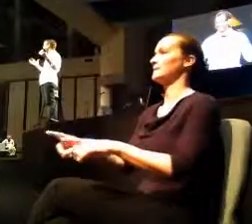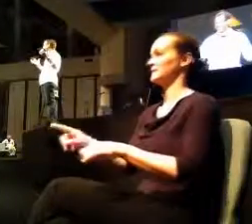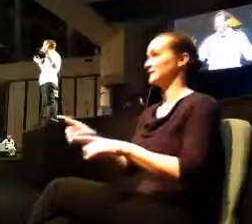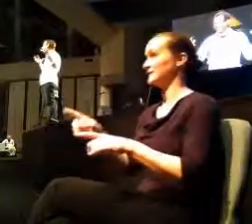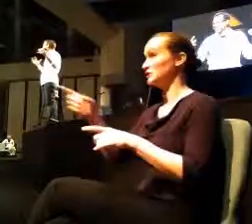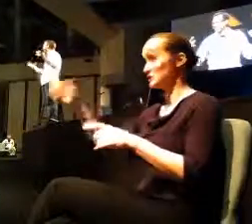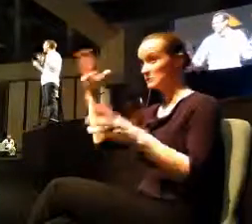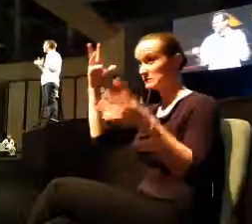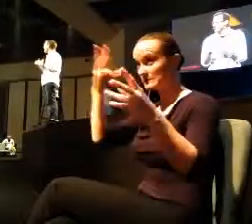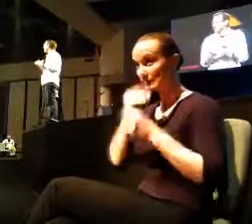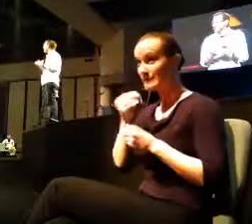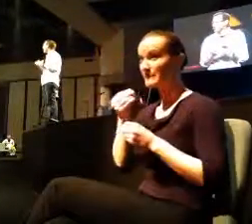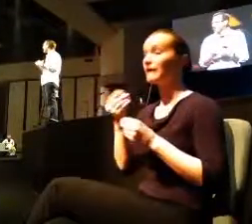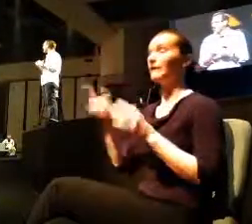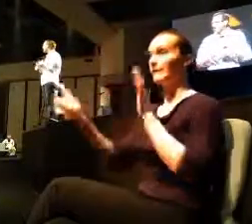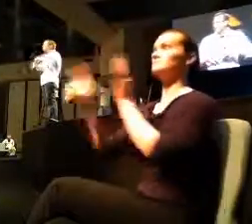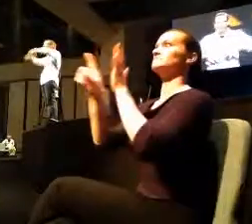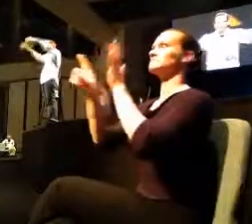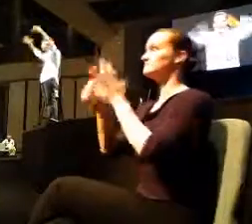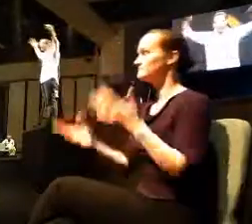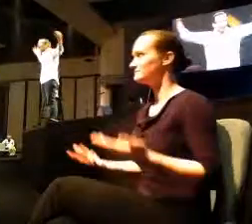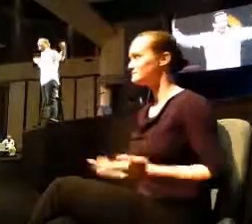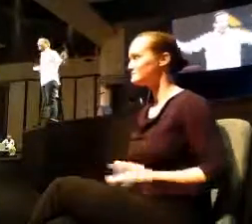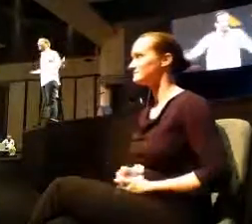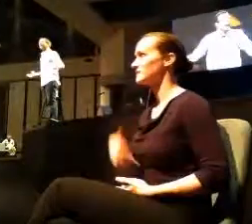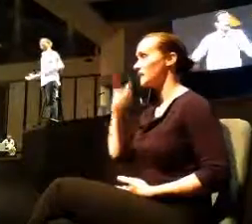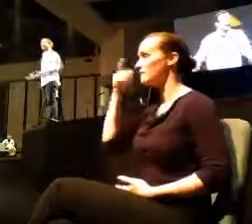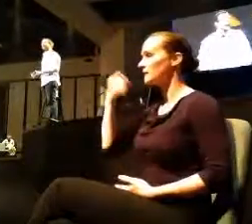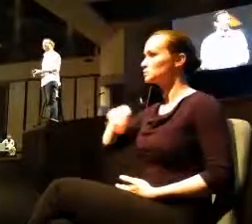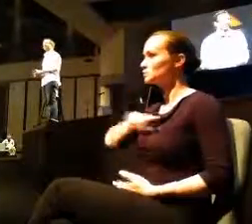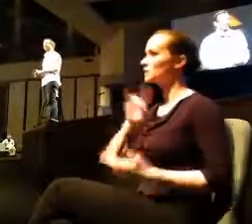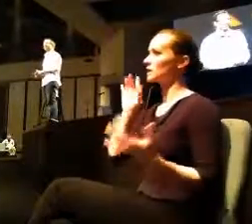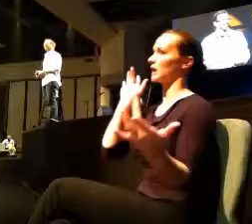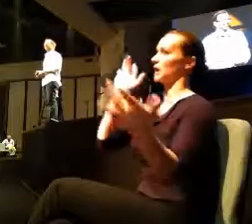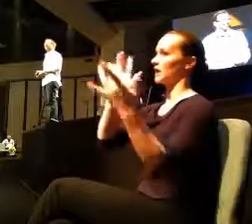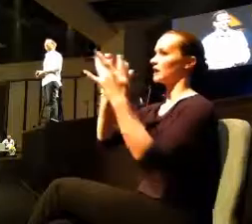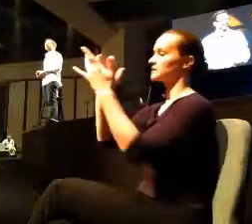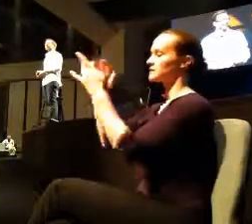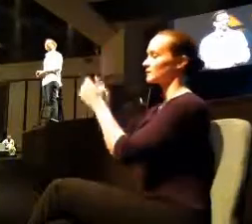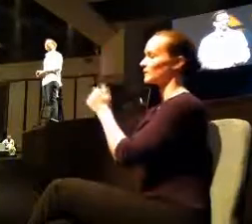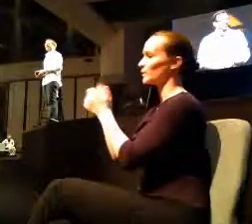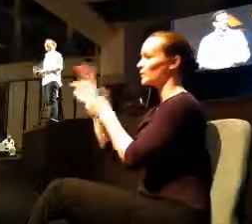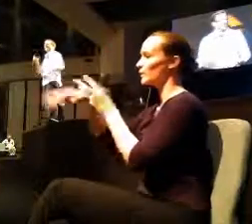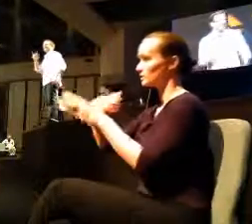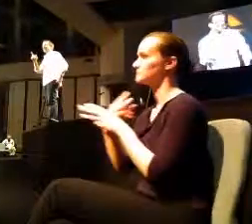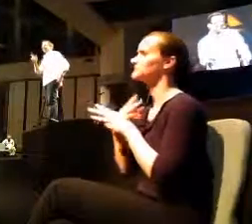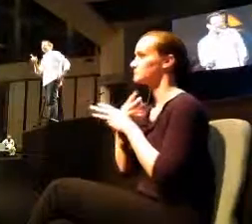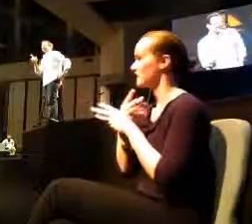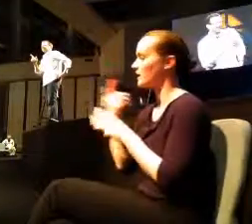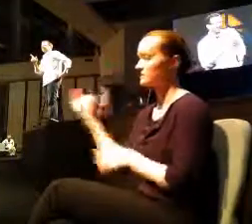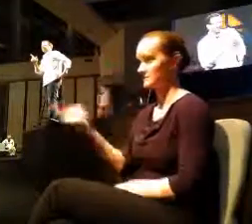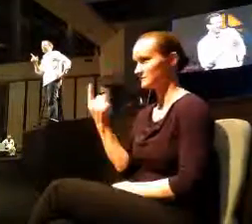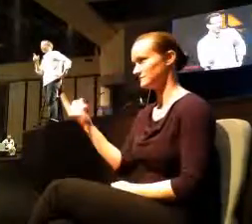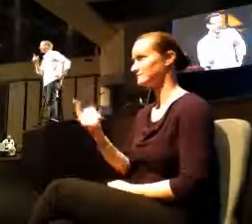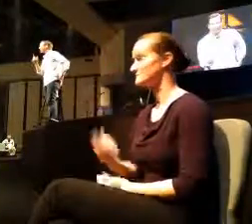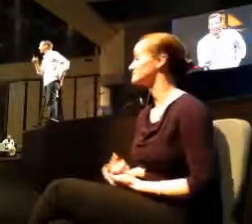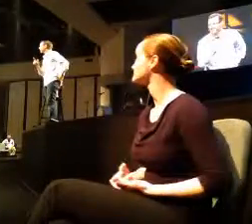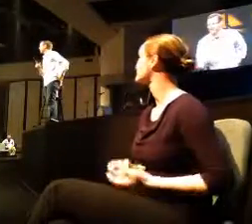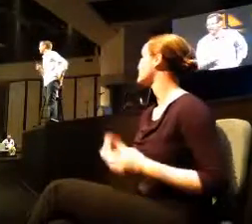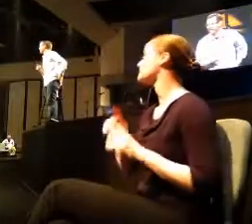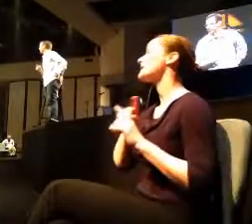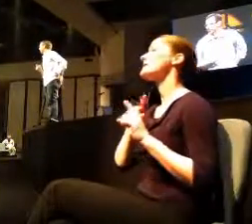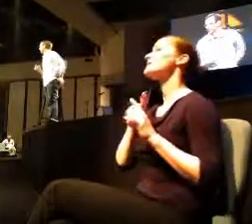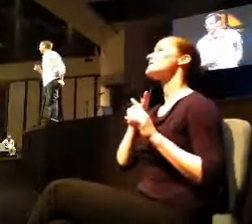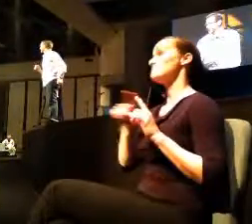sleeping, and we've got contact with the world around us, see? And yet, with all